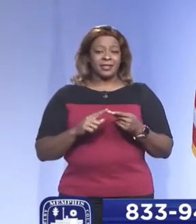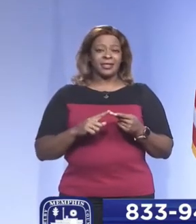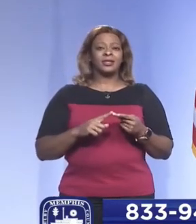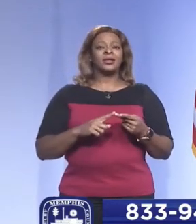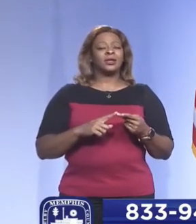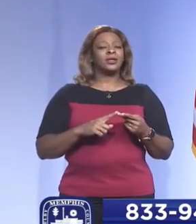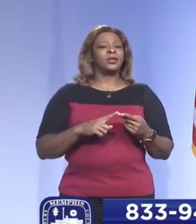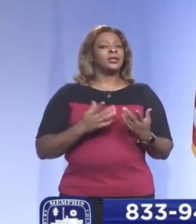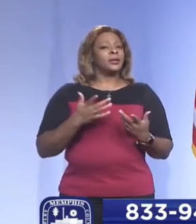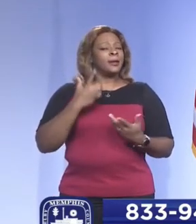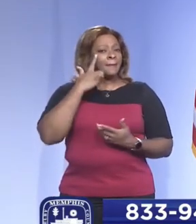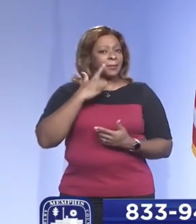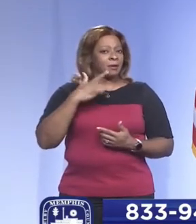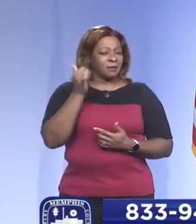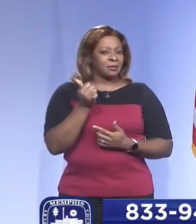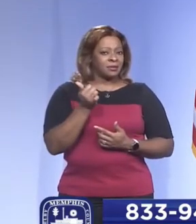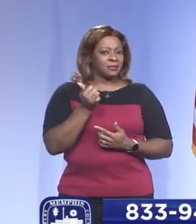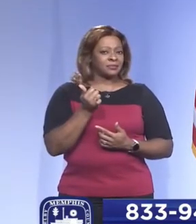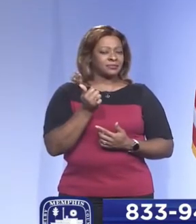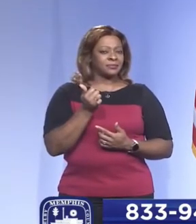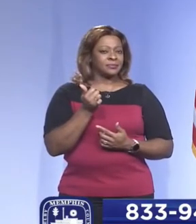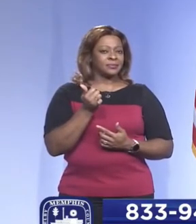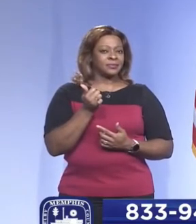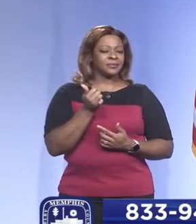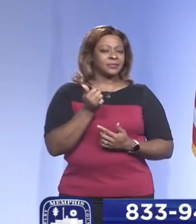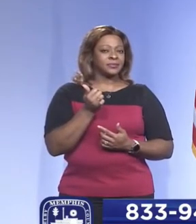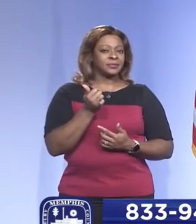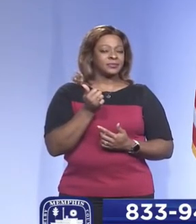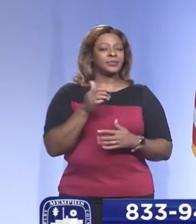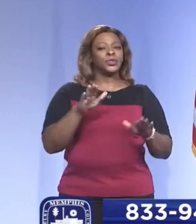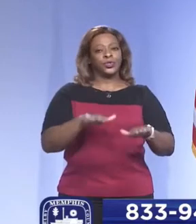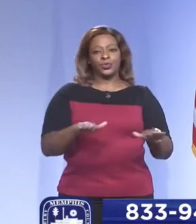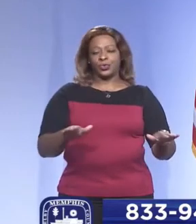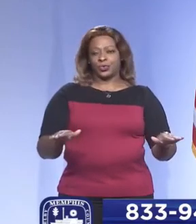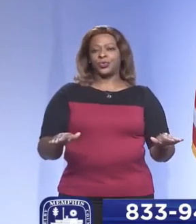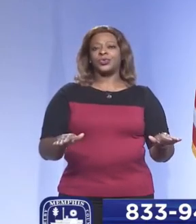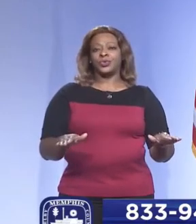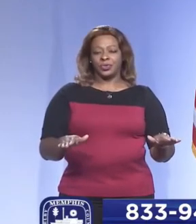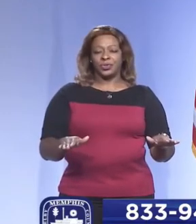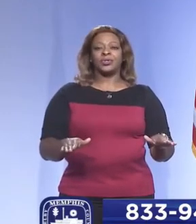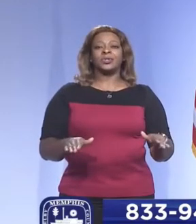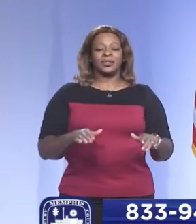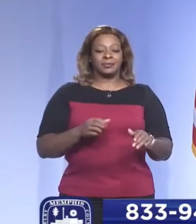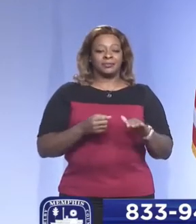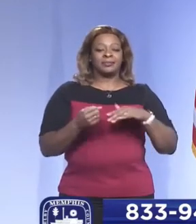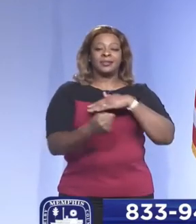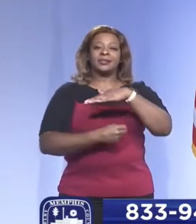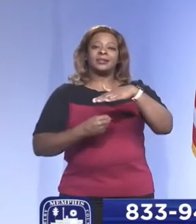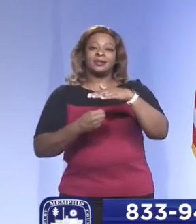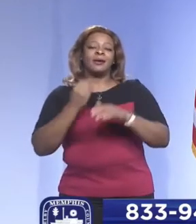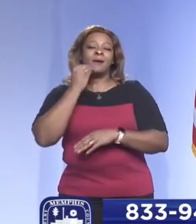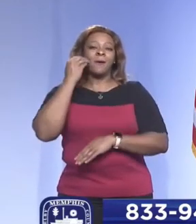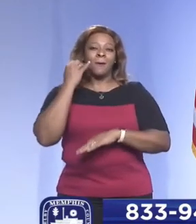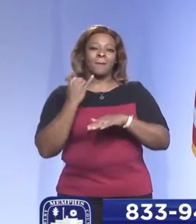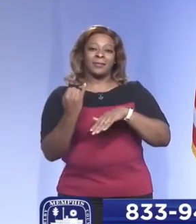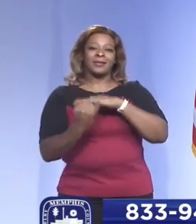that because our children has been at home for a considerable period